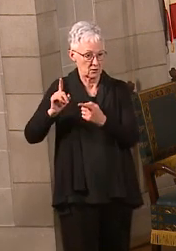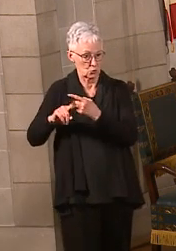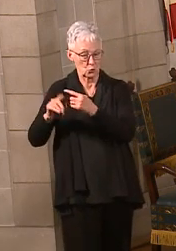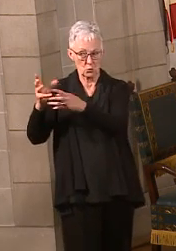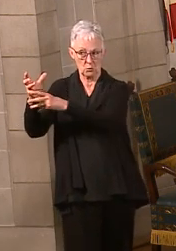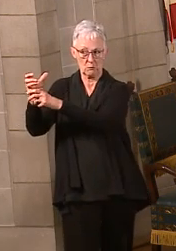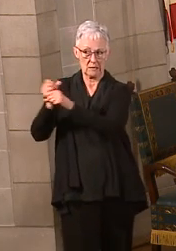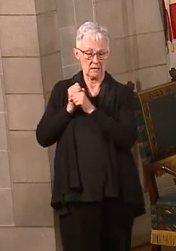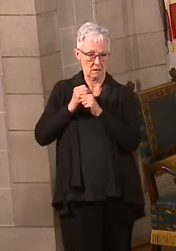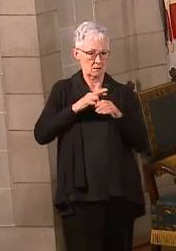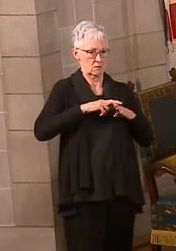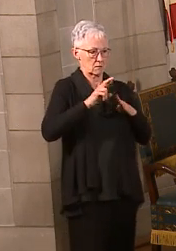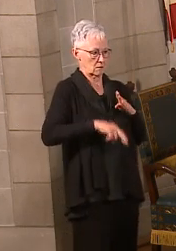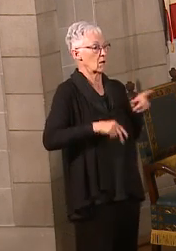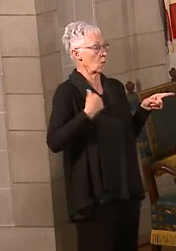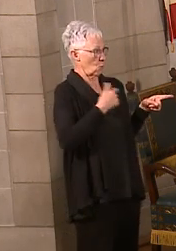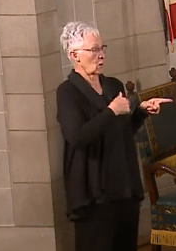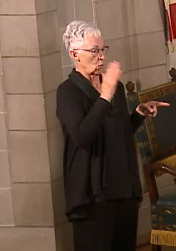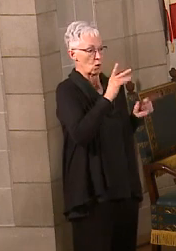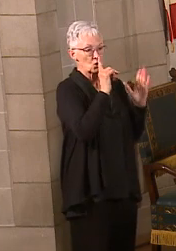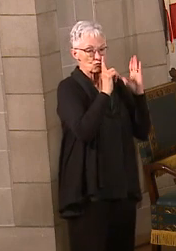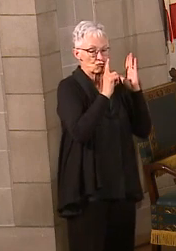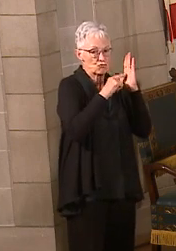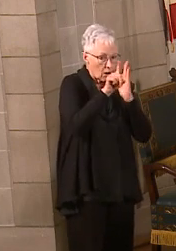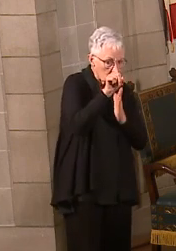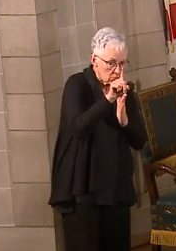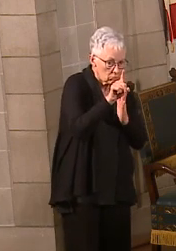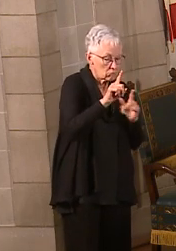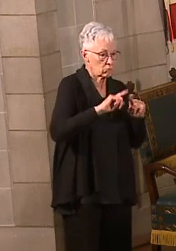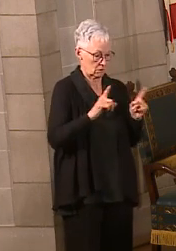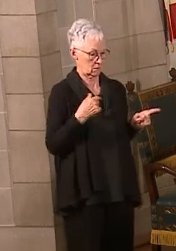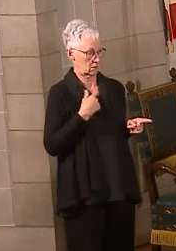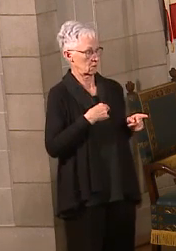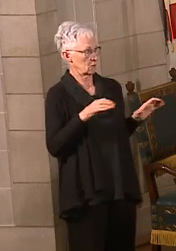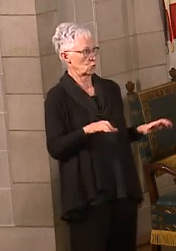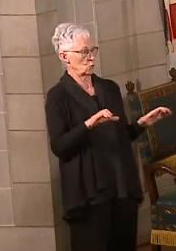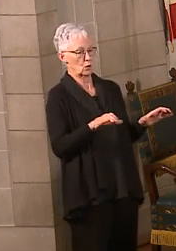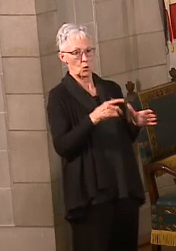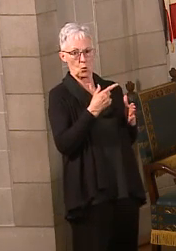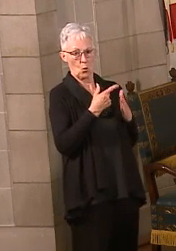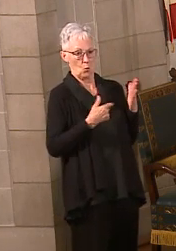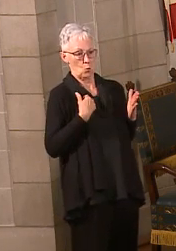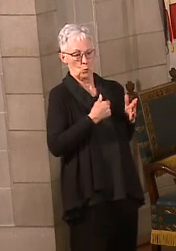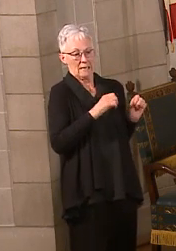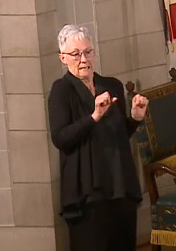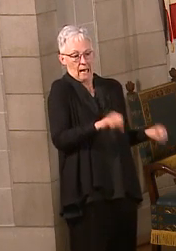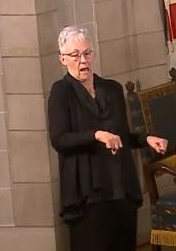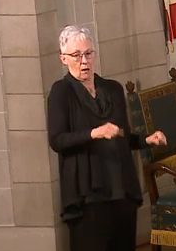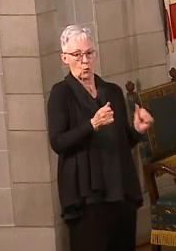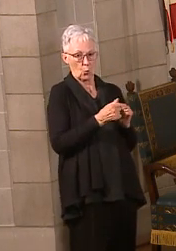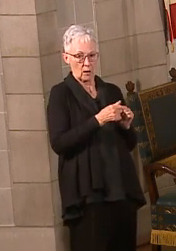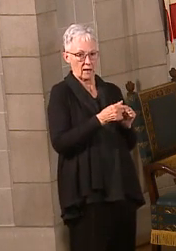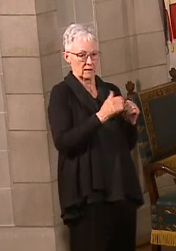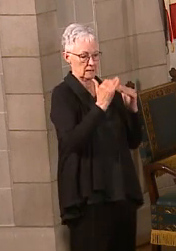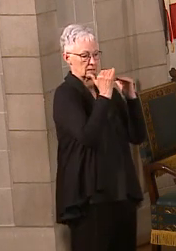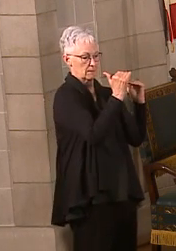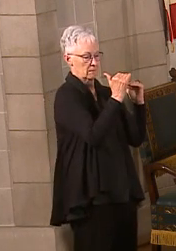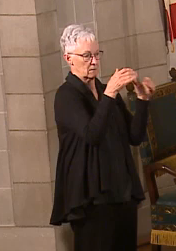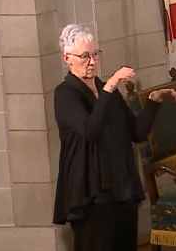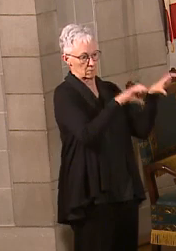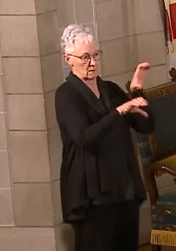it. We're going to look into it. But again, we're doing what we can do with the reagents we have, and that's really the rate limiting factor right now.